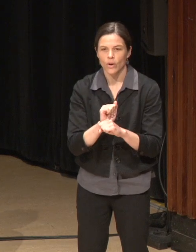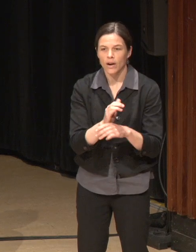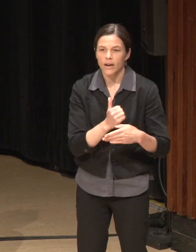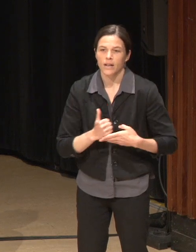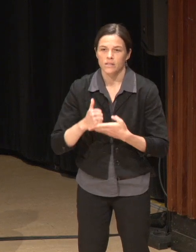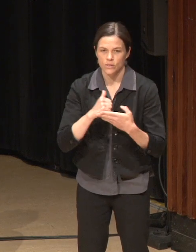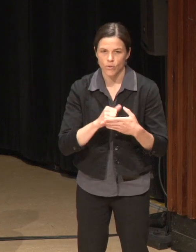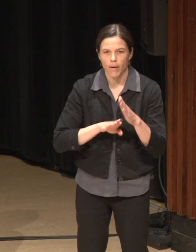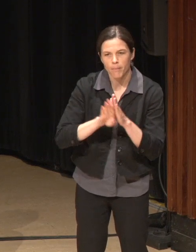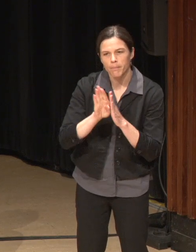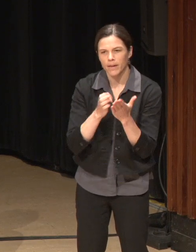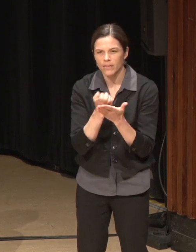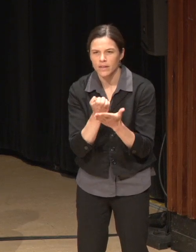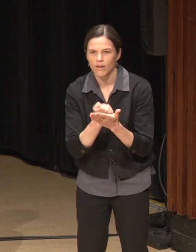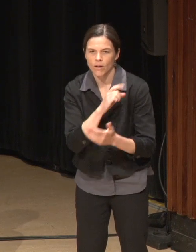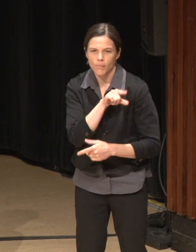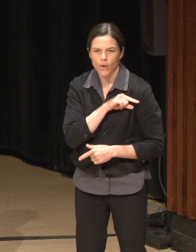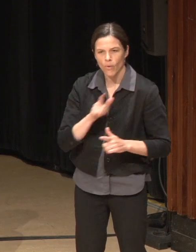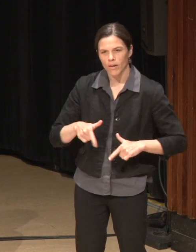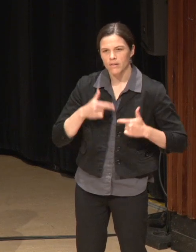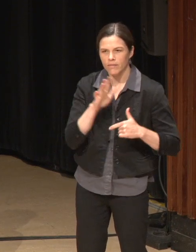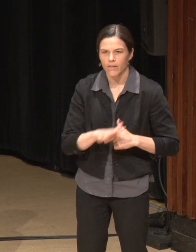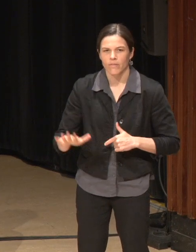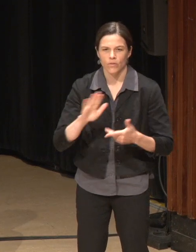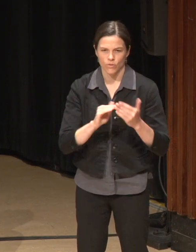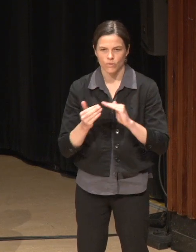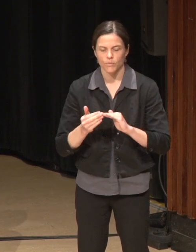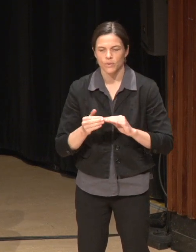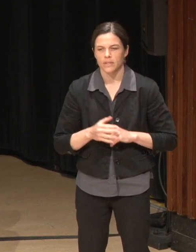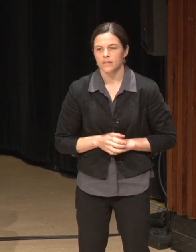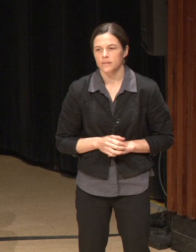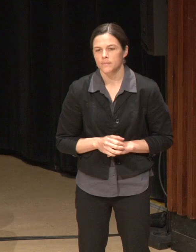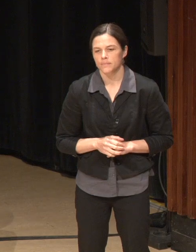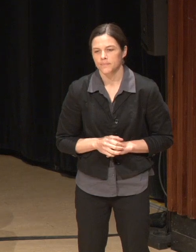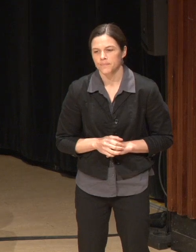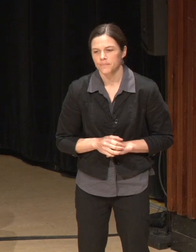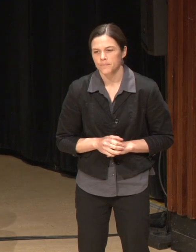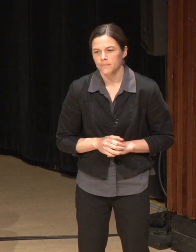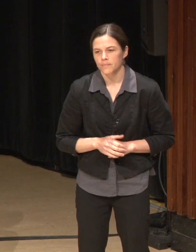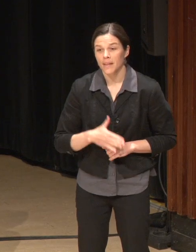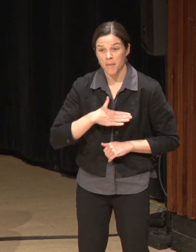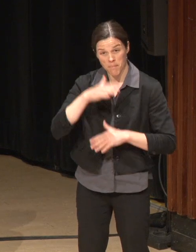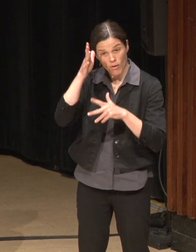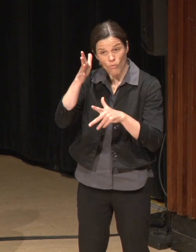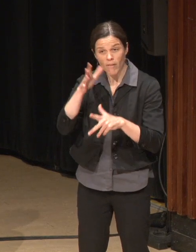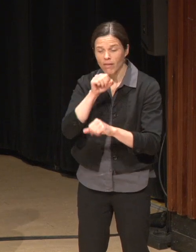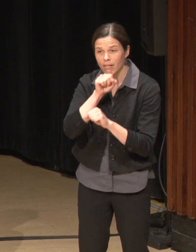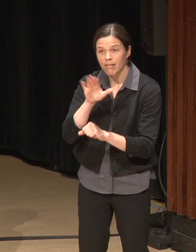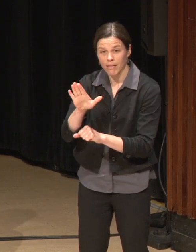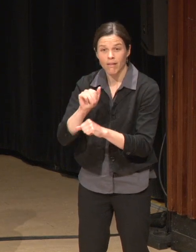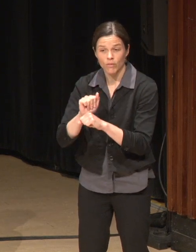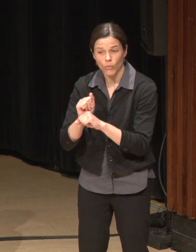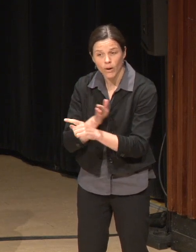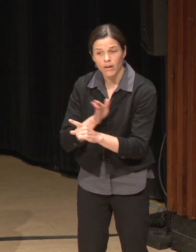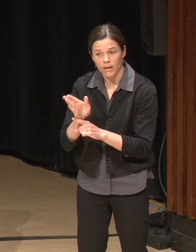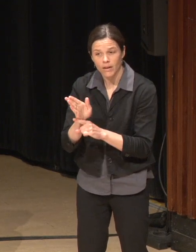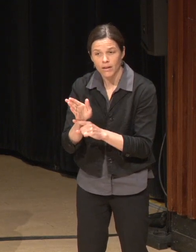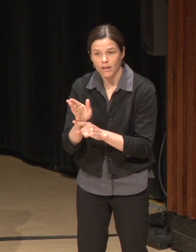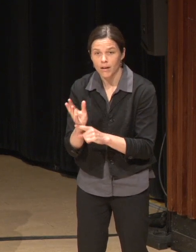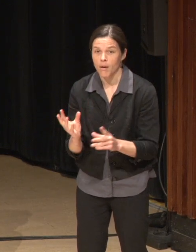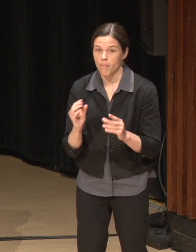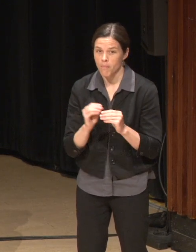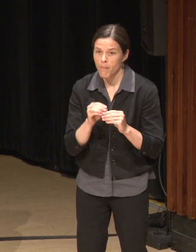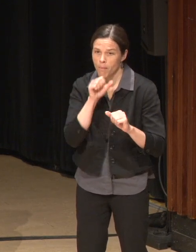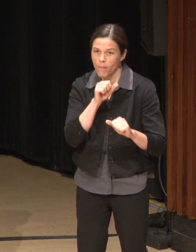economy and quality of life of your communities. But as much as my grandfather loved his work, he loved his family even